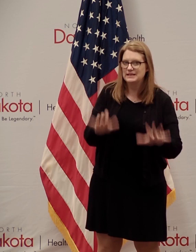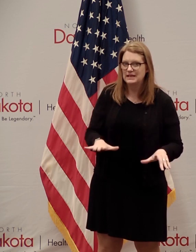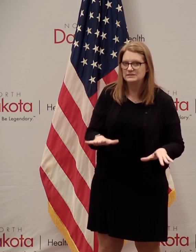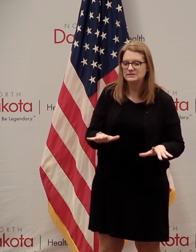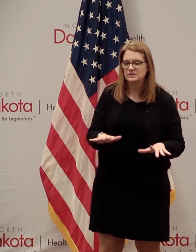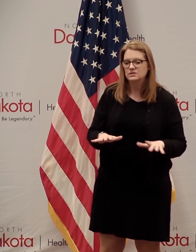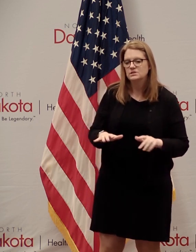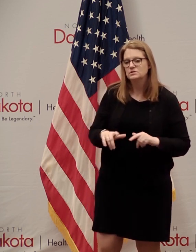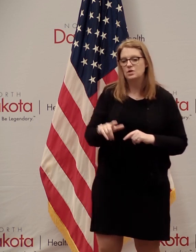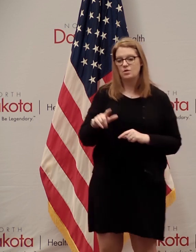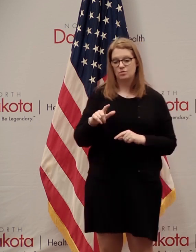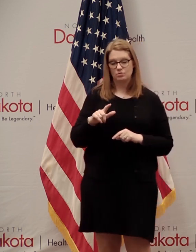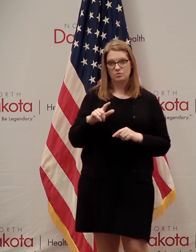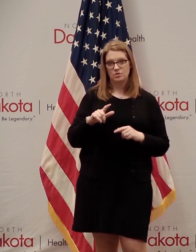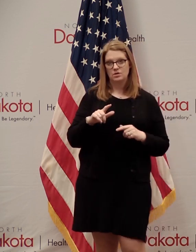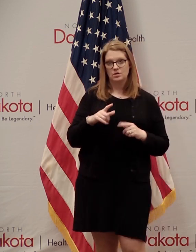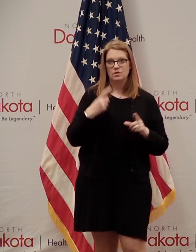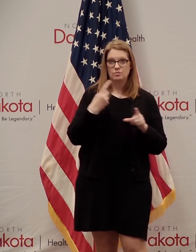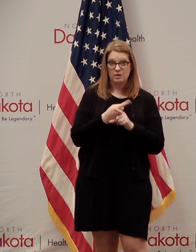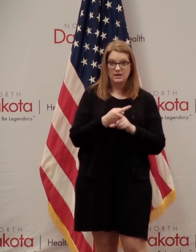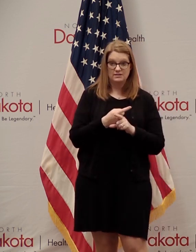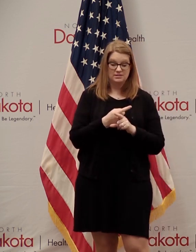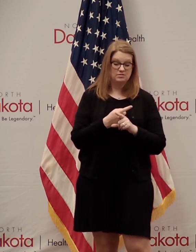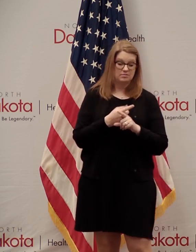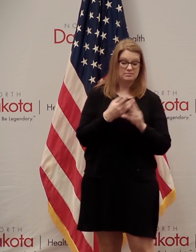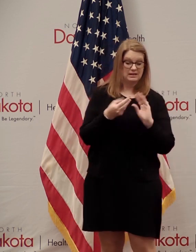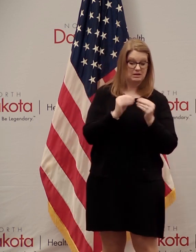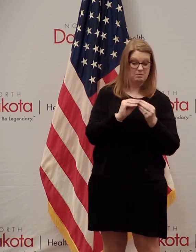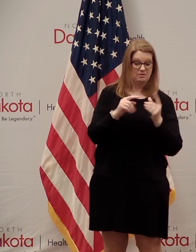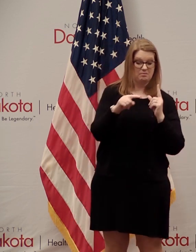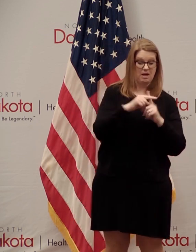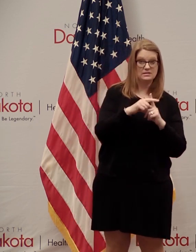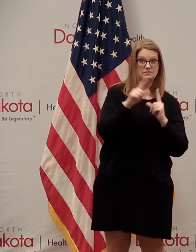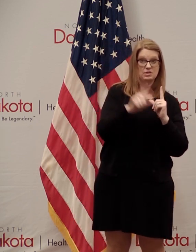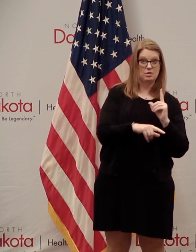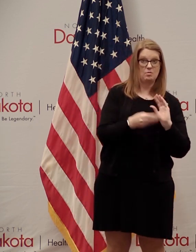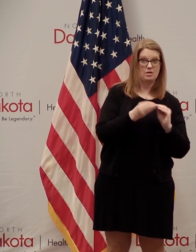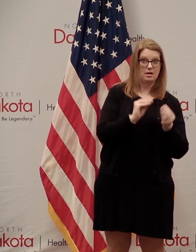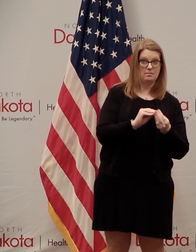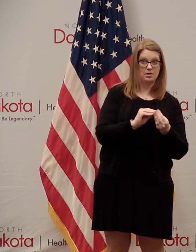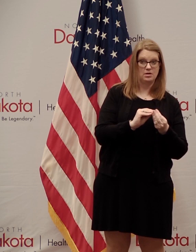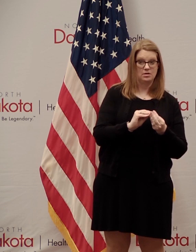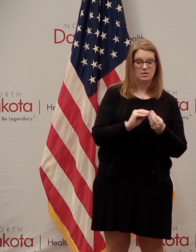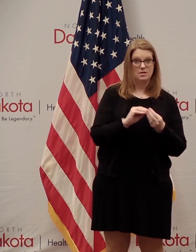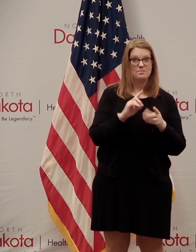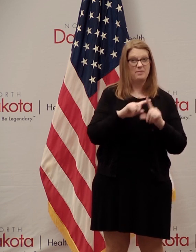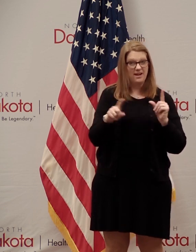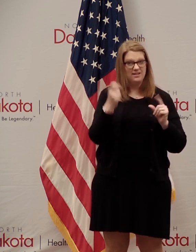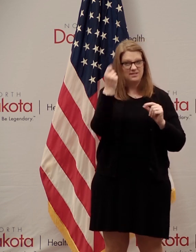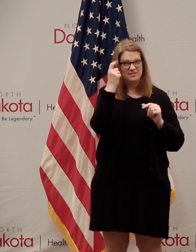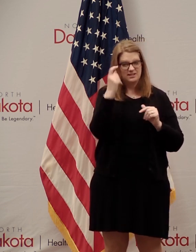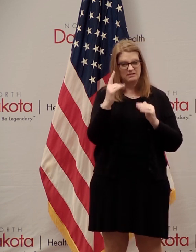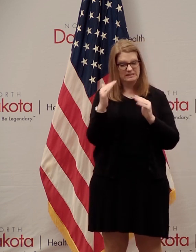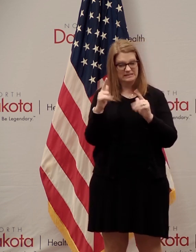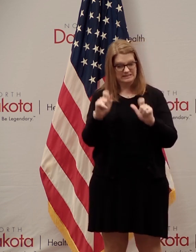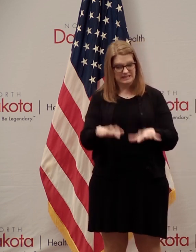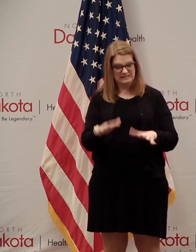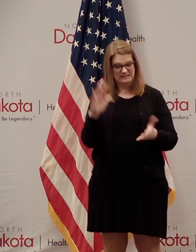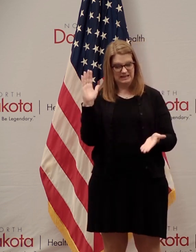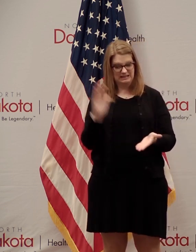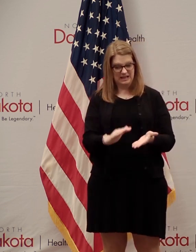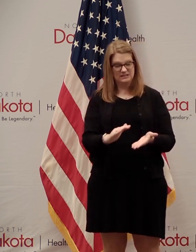lower positives, just lower physical number of positives just because you're testing less does not meet the White House criteria